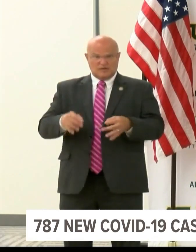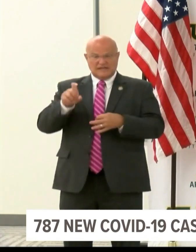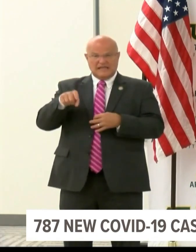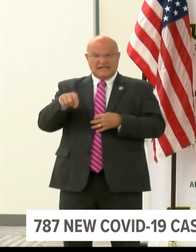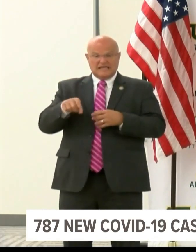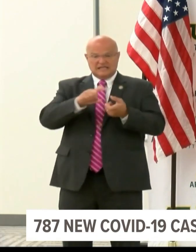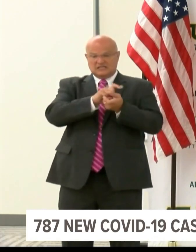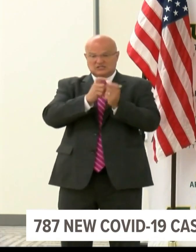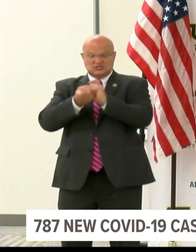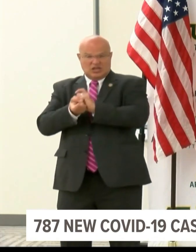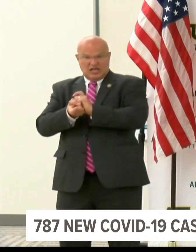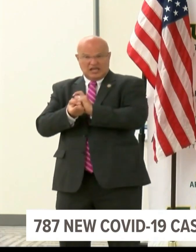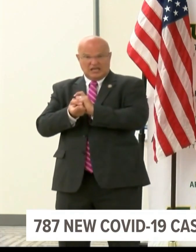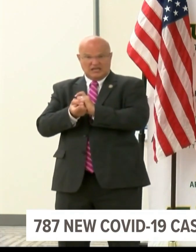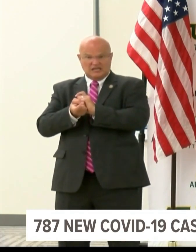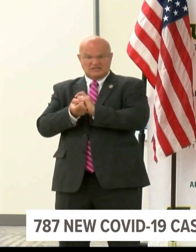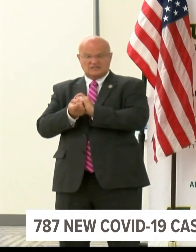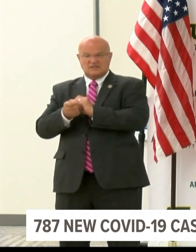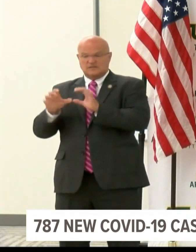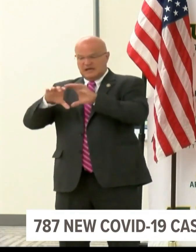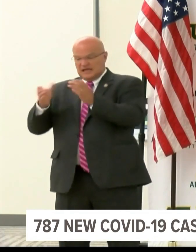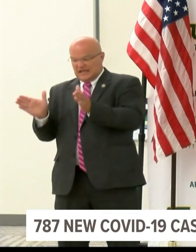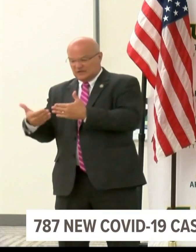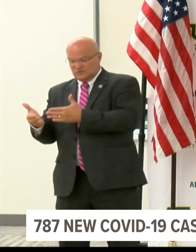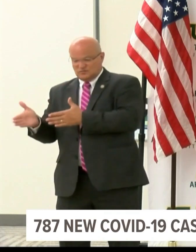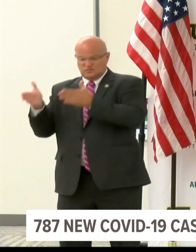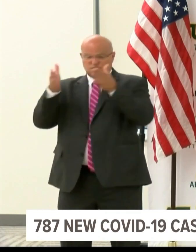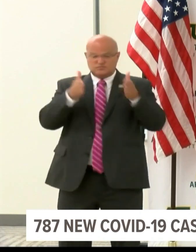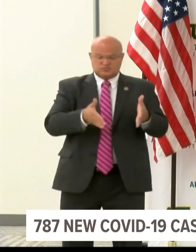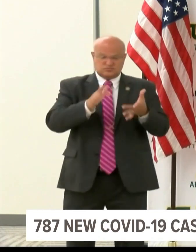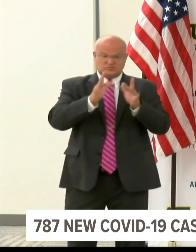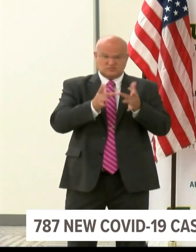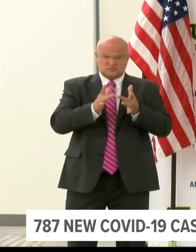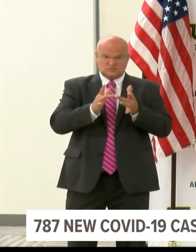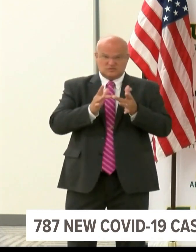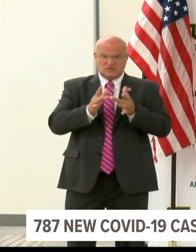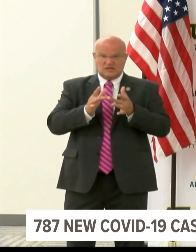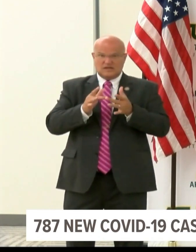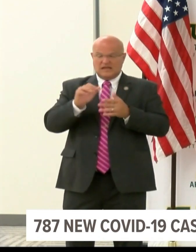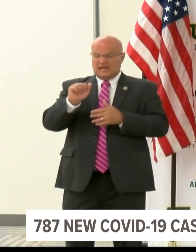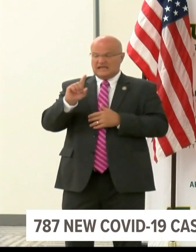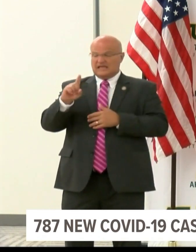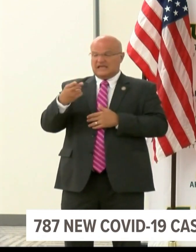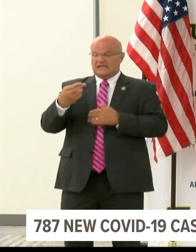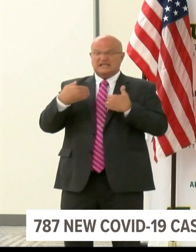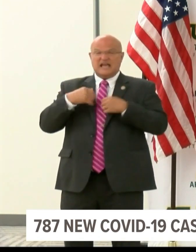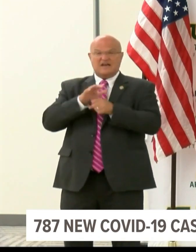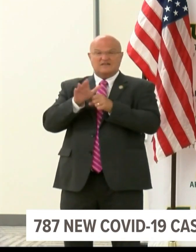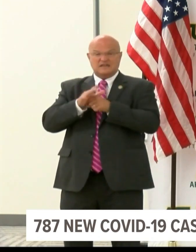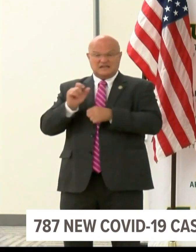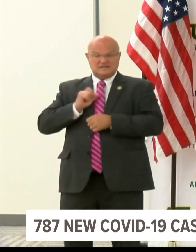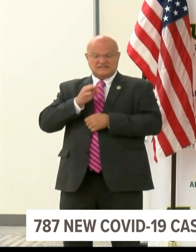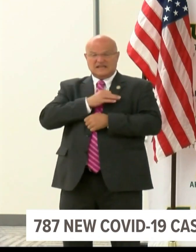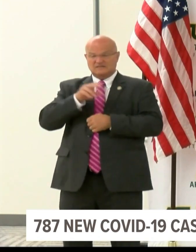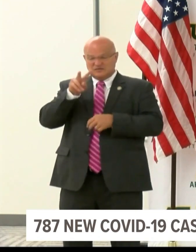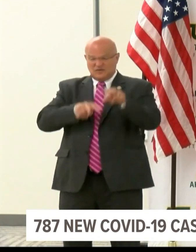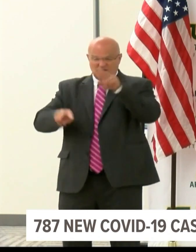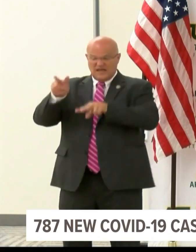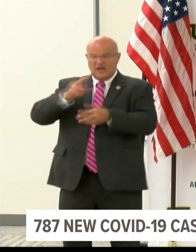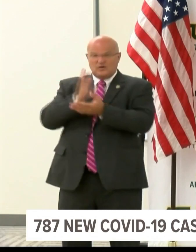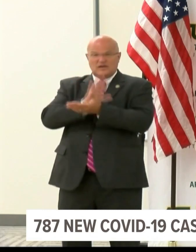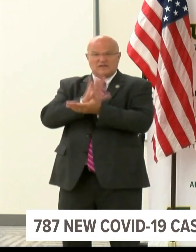to transition over to virtual learning. Does ADH have enough staff to really be able to evaluate each